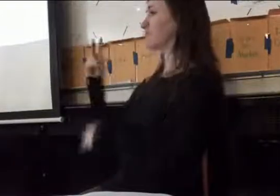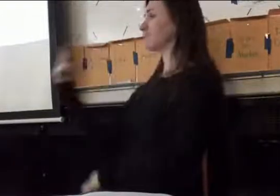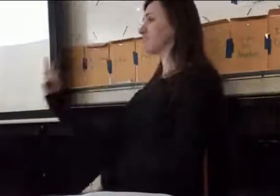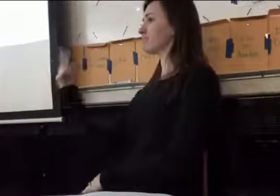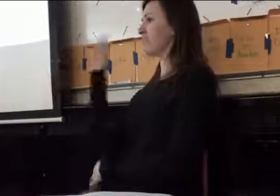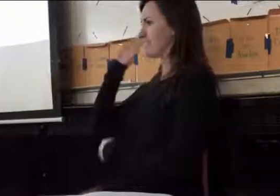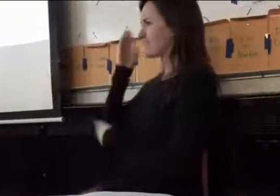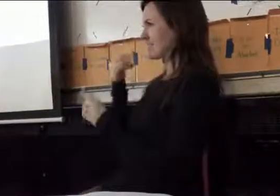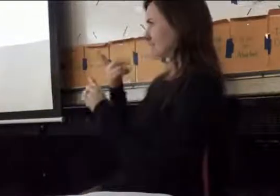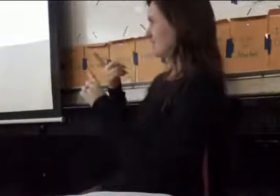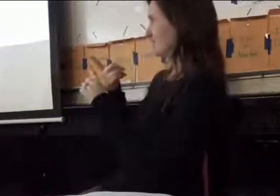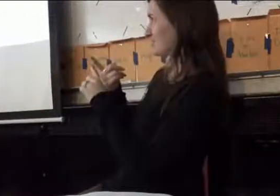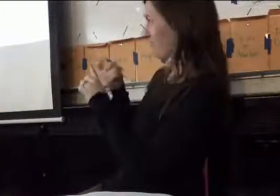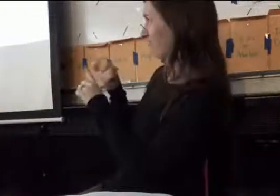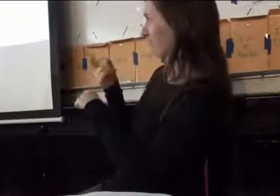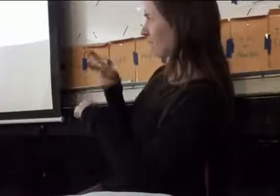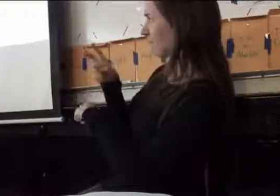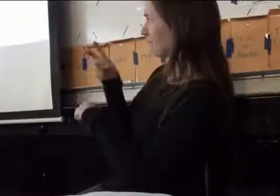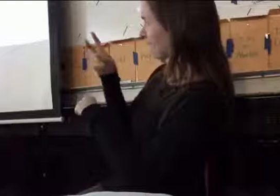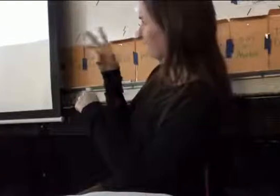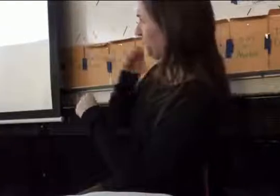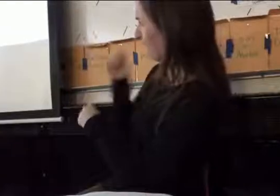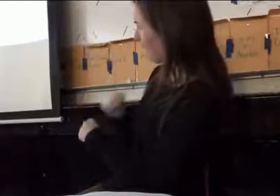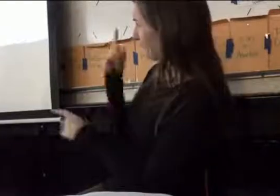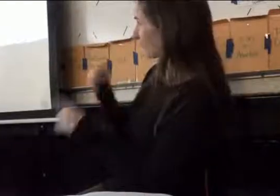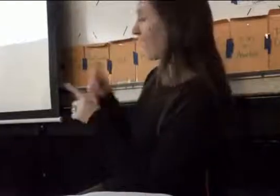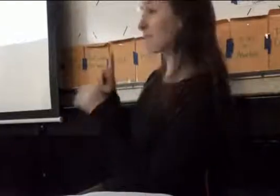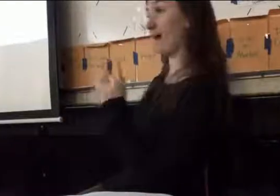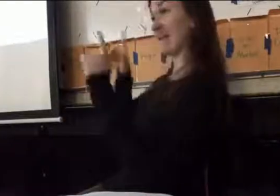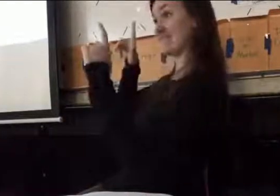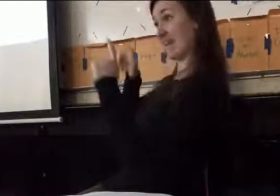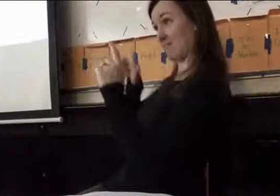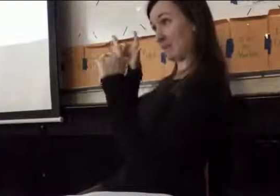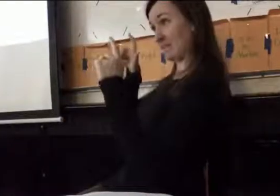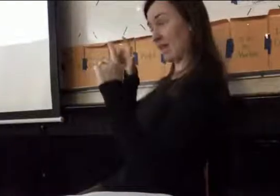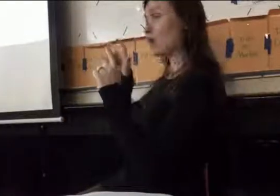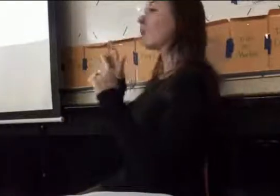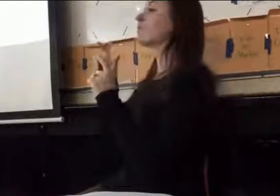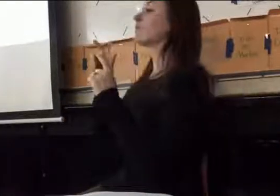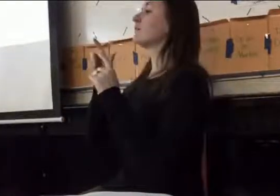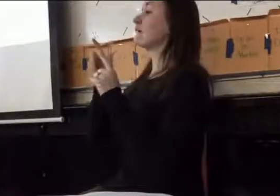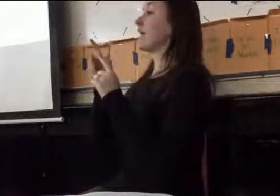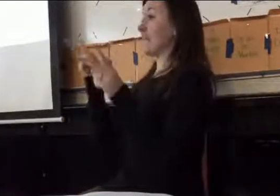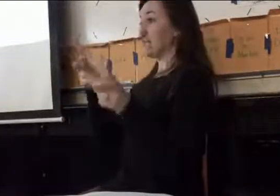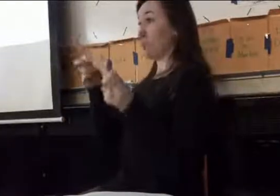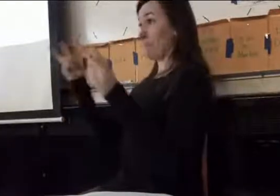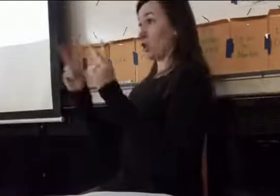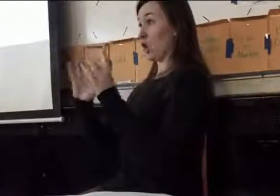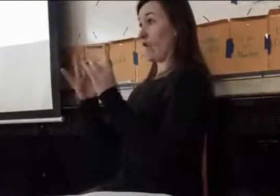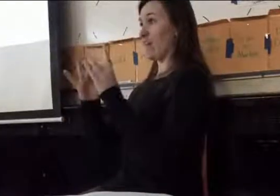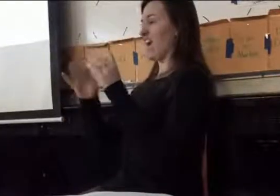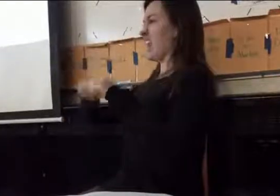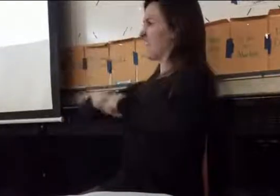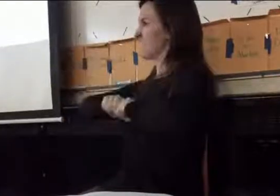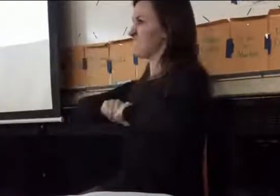taken from a potato, but this photo is taken. It's put online, and it goes absolutely viral. She starts a GoFundMe,